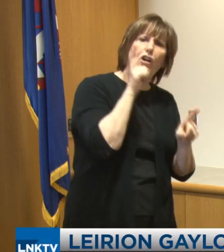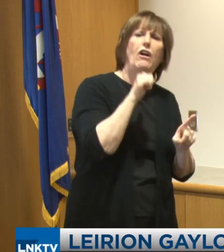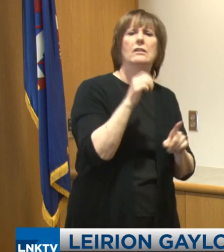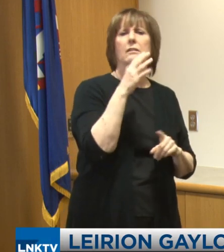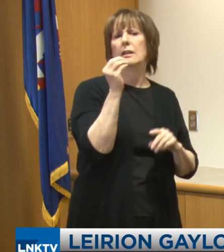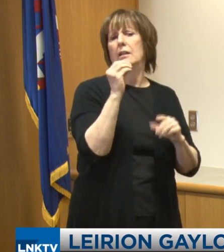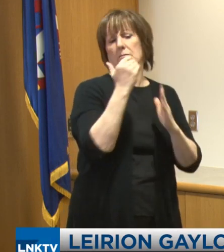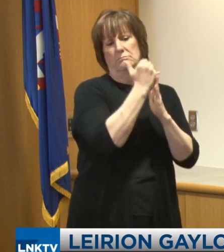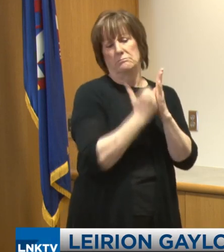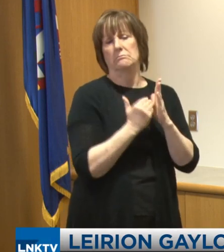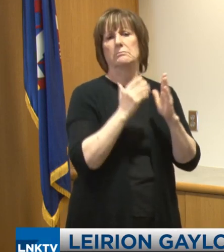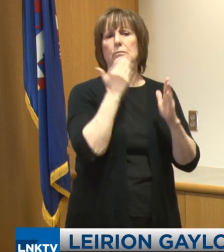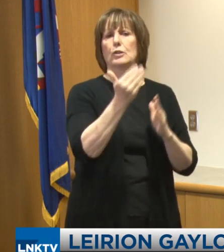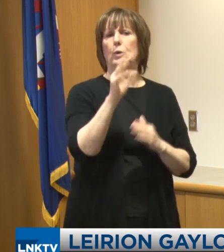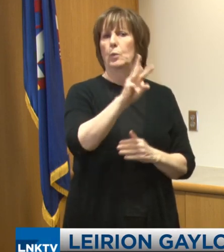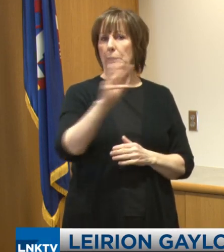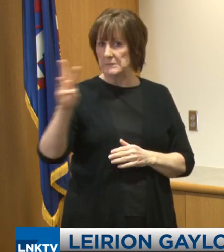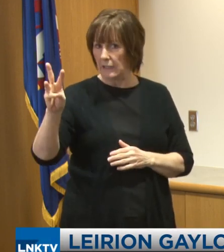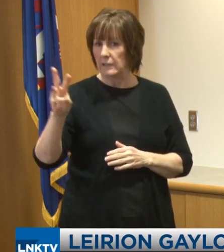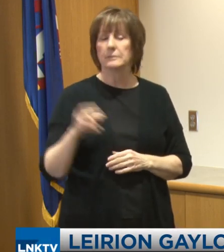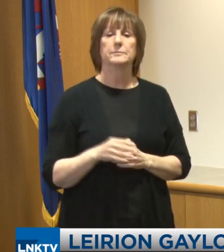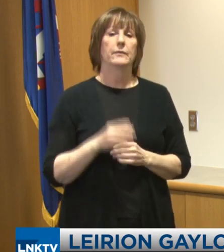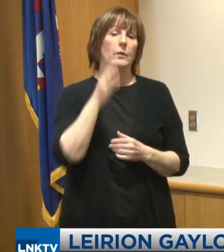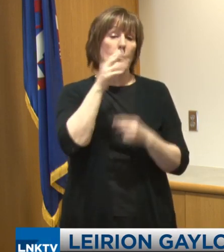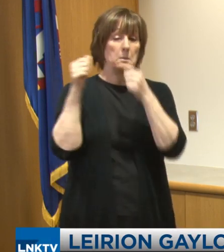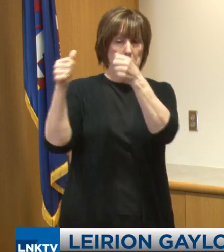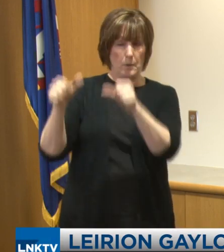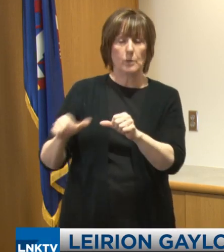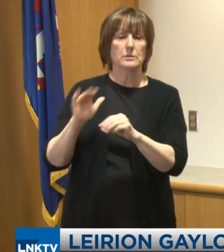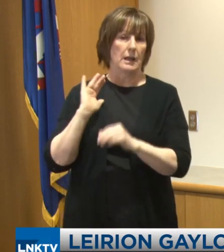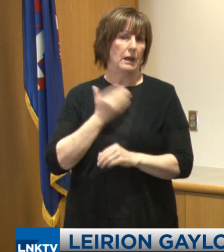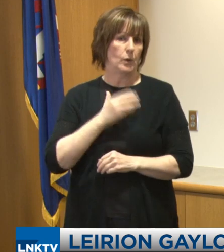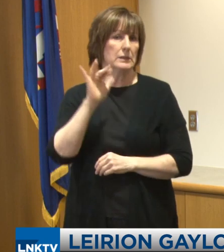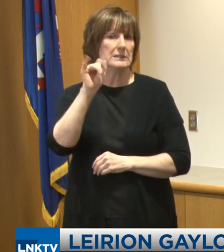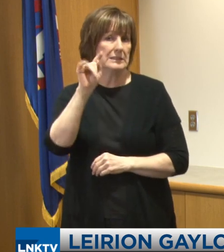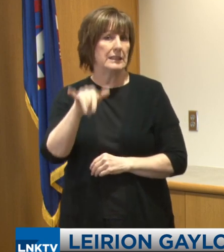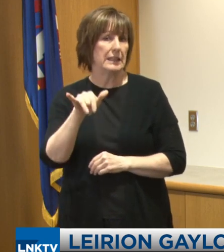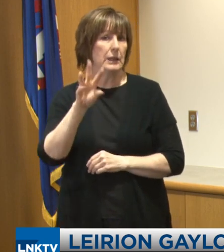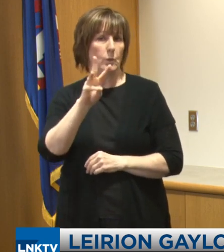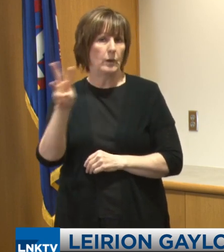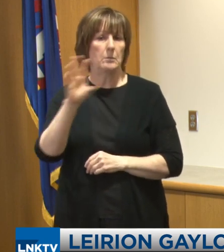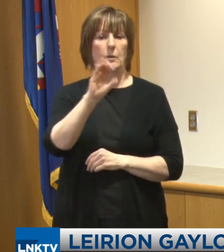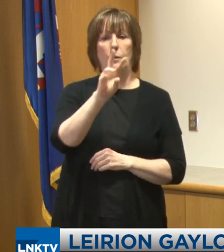list of those useful websites. This information will also be posted on our city website at